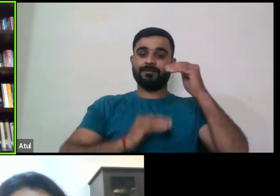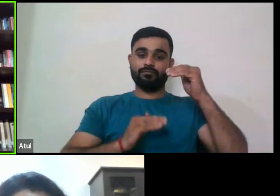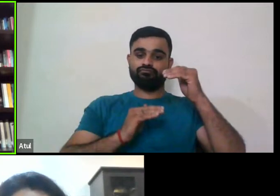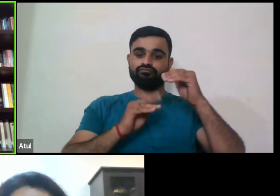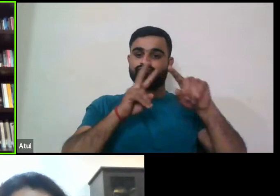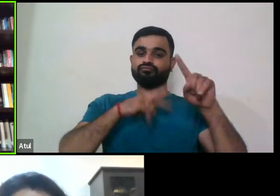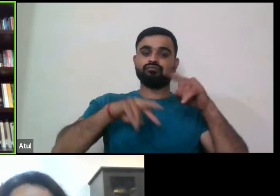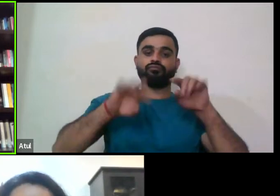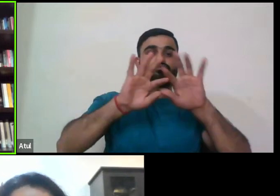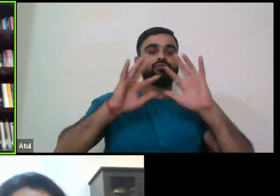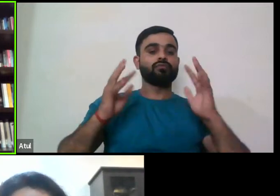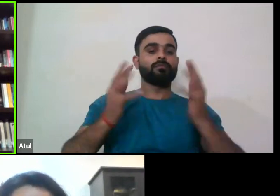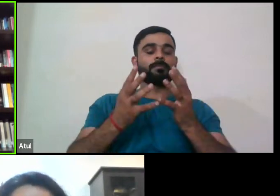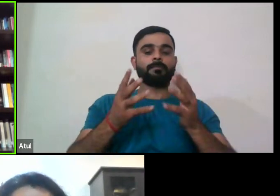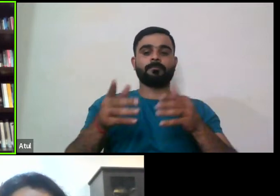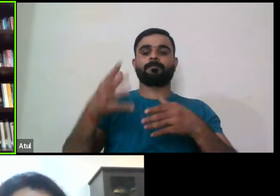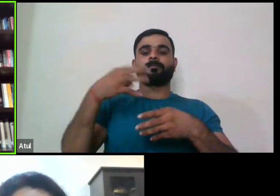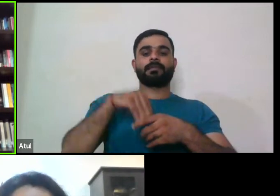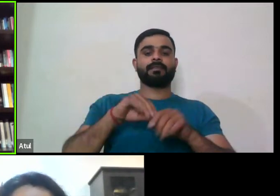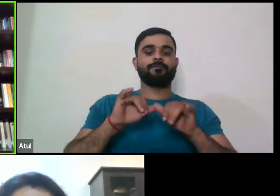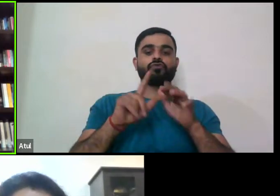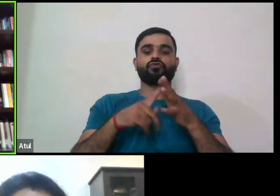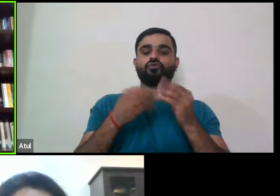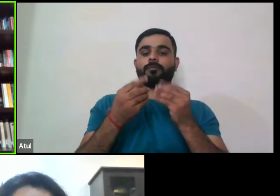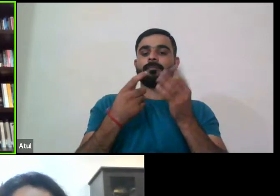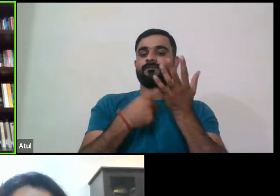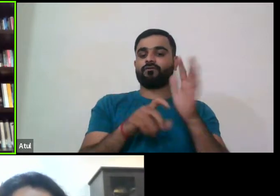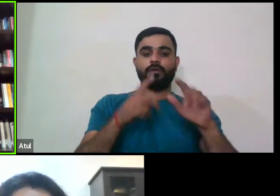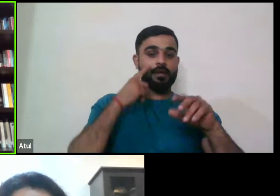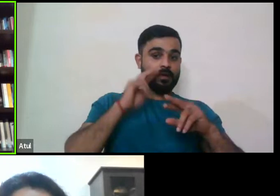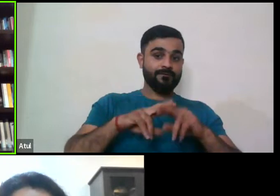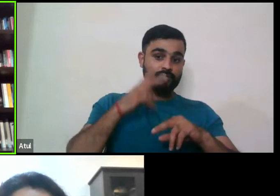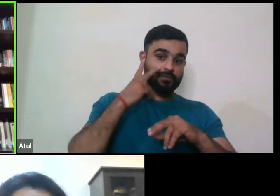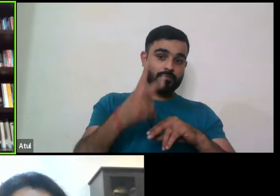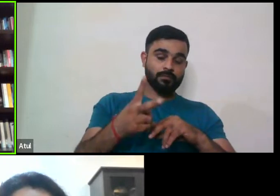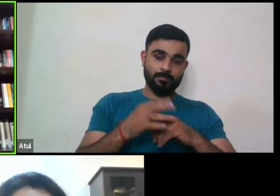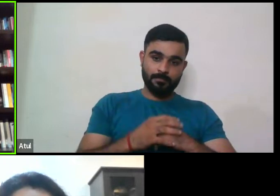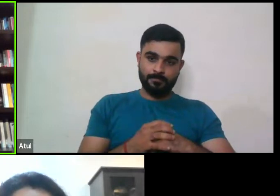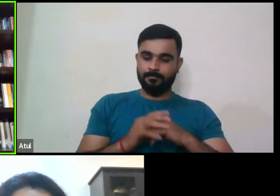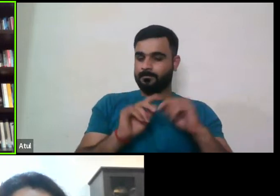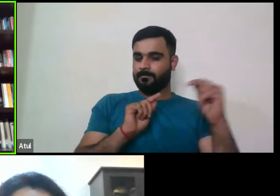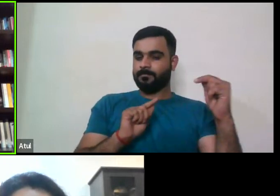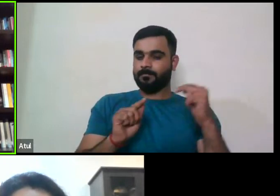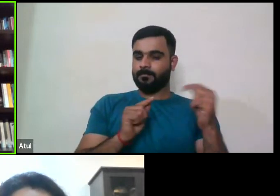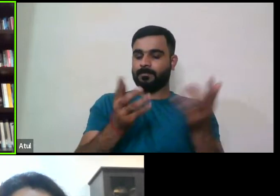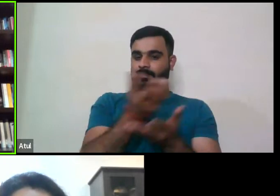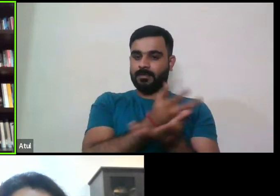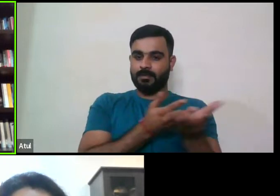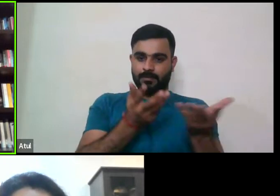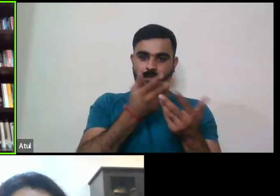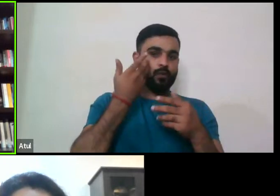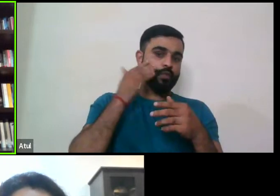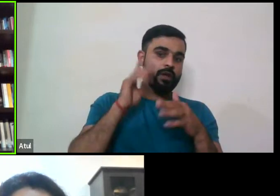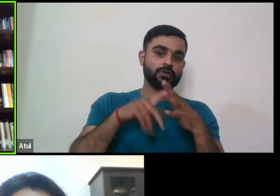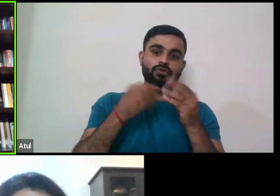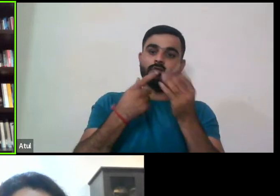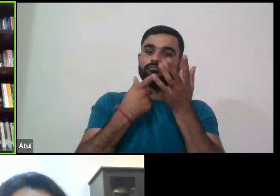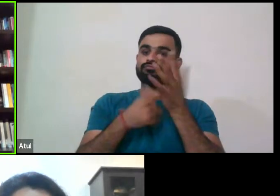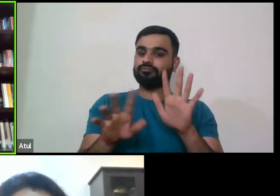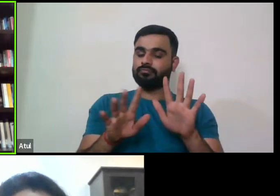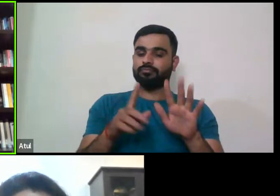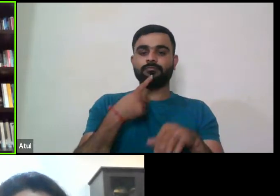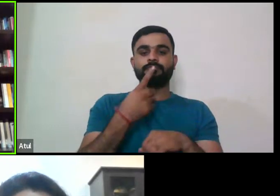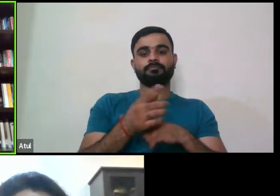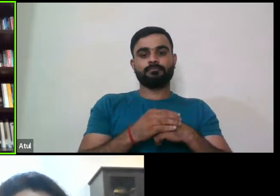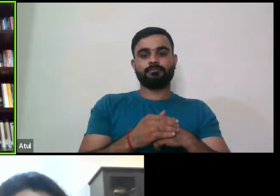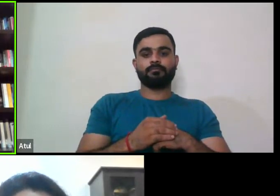spectrum globally in terms of when they retire. And if you look at the Constituent Assembly debates that are taking place when the retirement age is being set, it